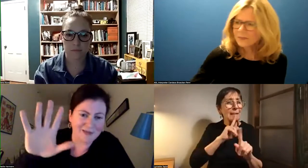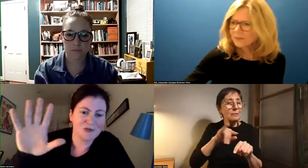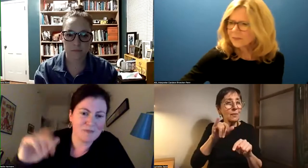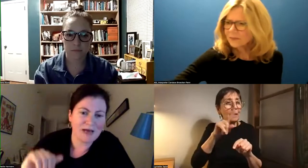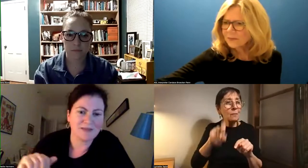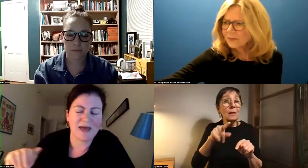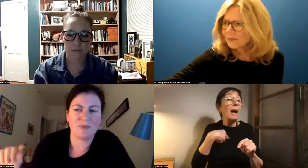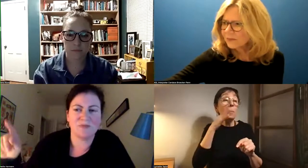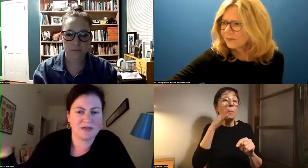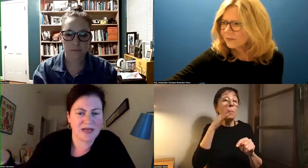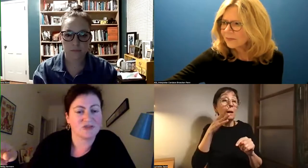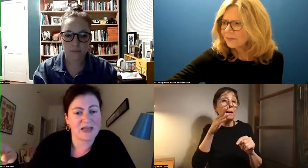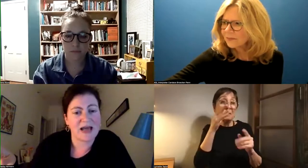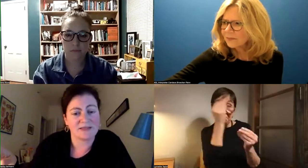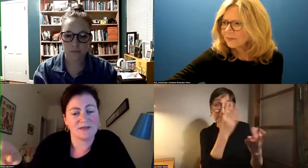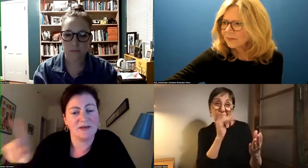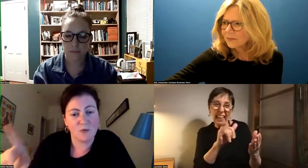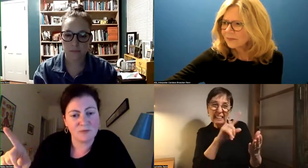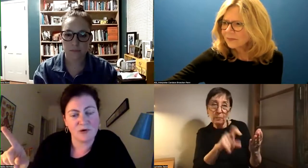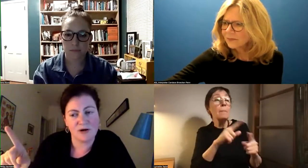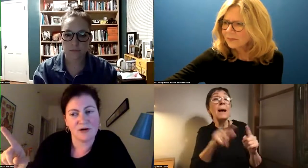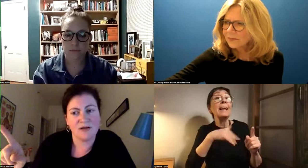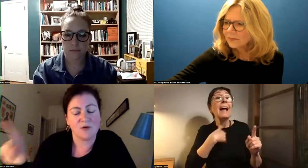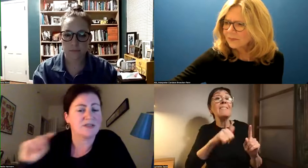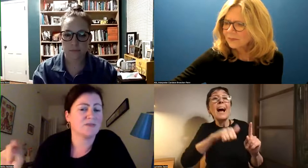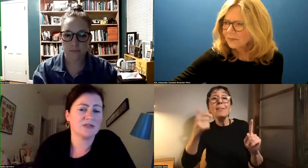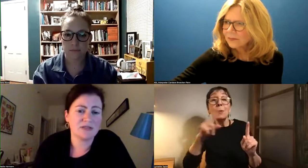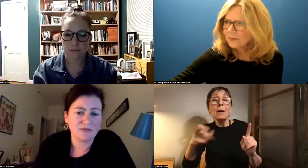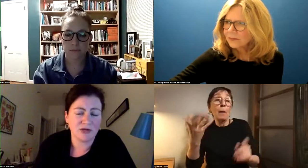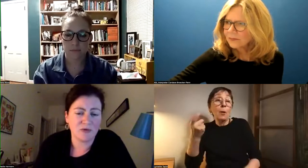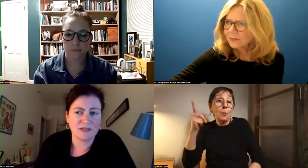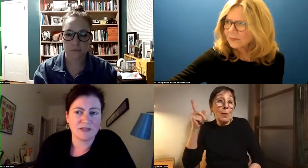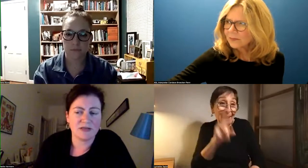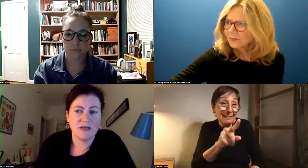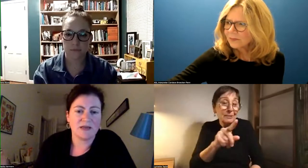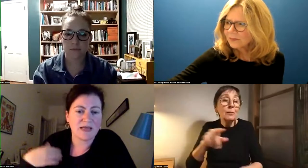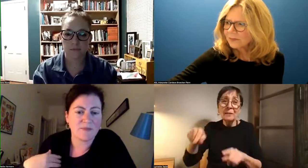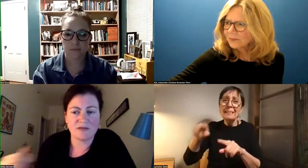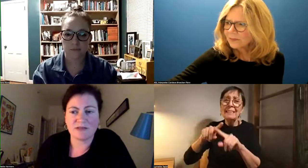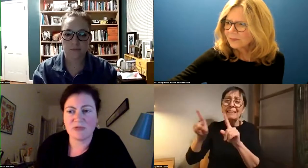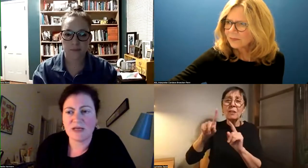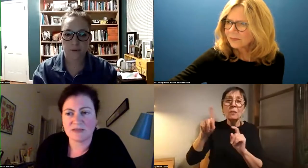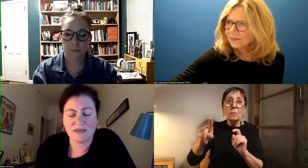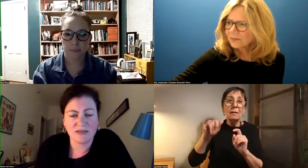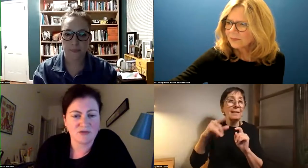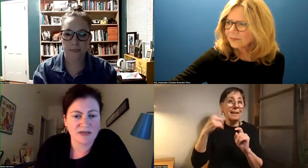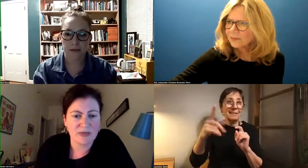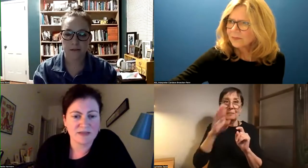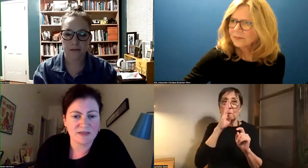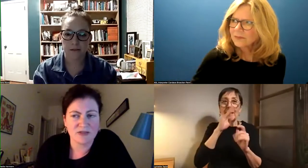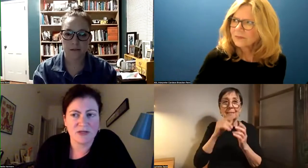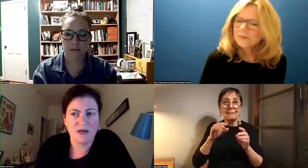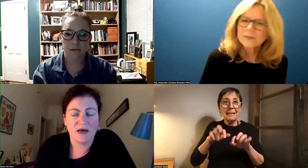just tell you about that, but I'm gonna actually ask one more question, which is a different question that came in to me as in a